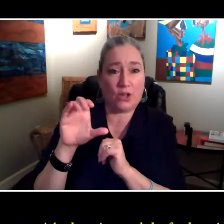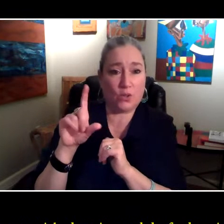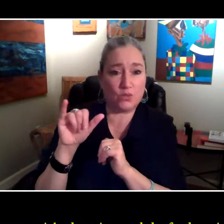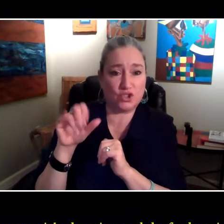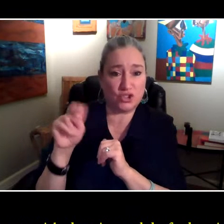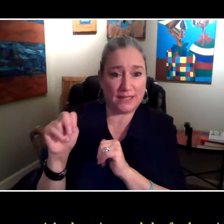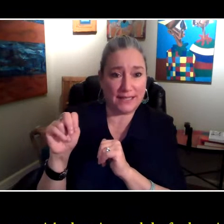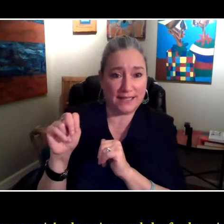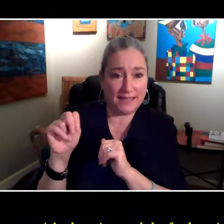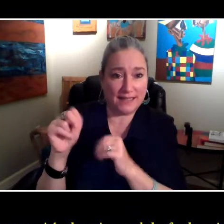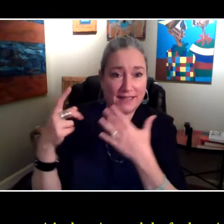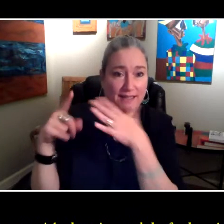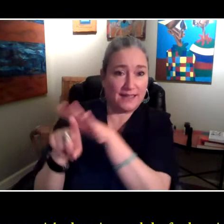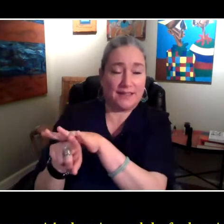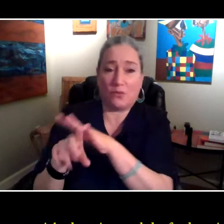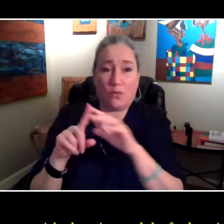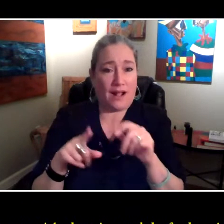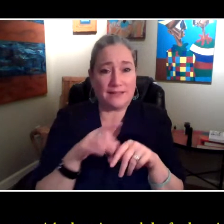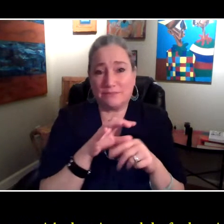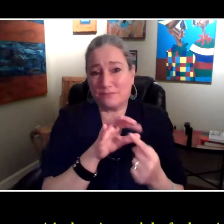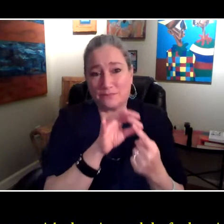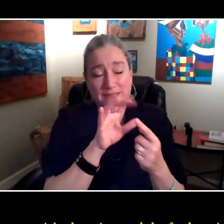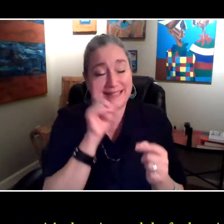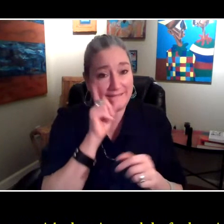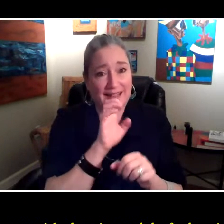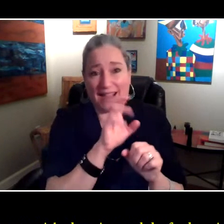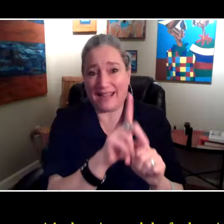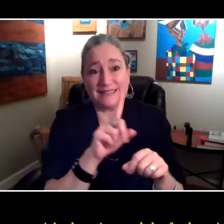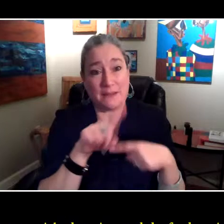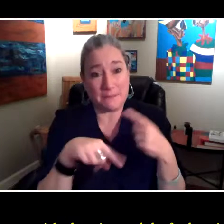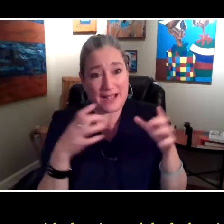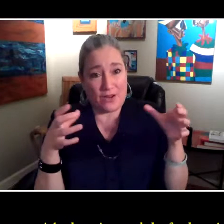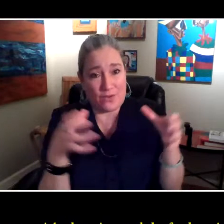language. Special ed is about inclusion.